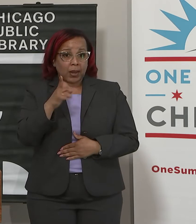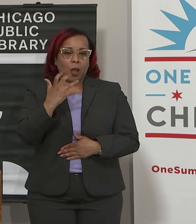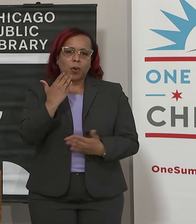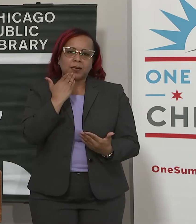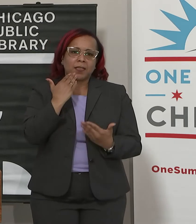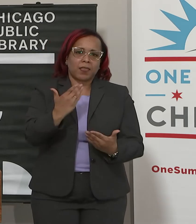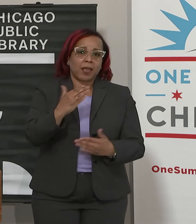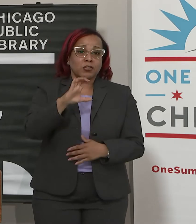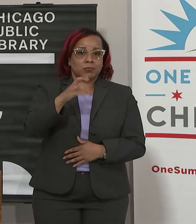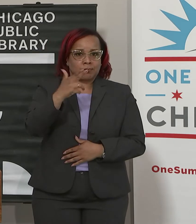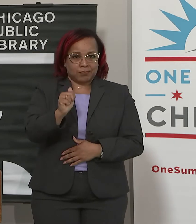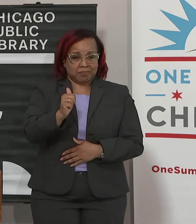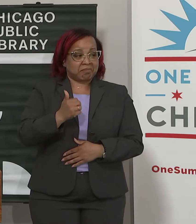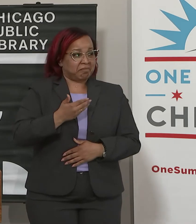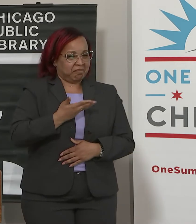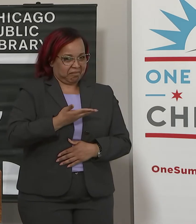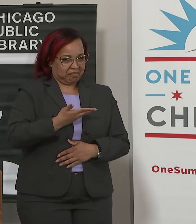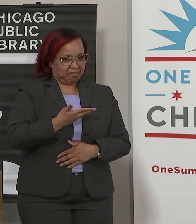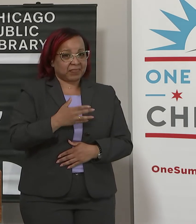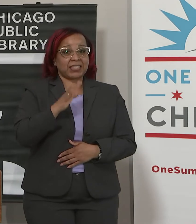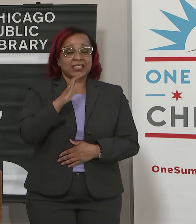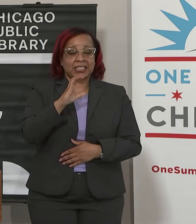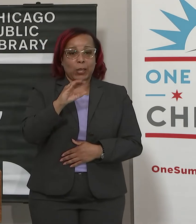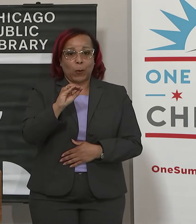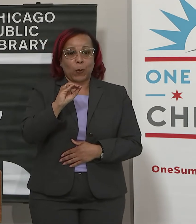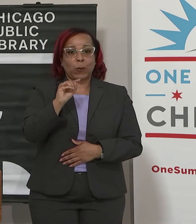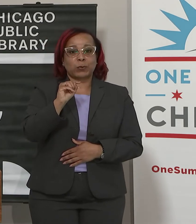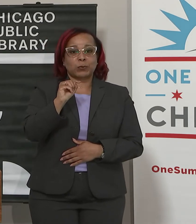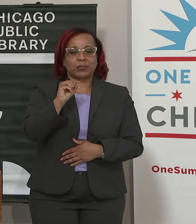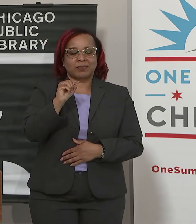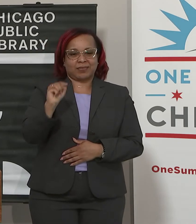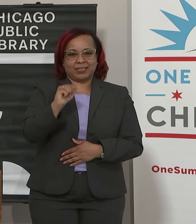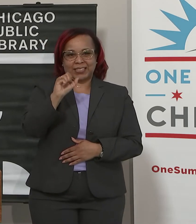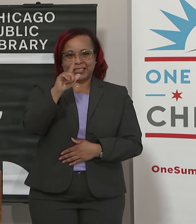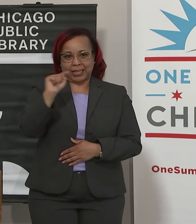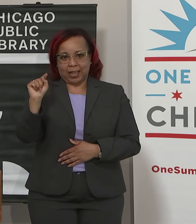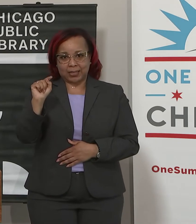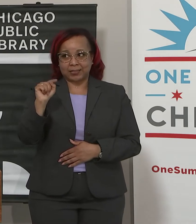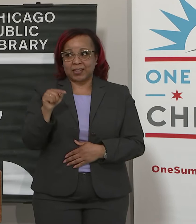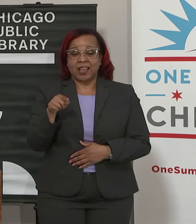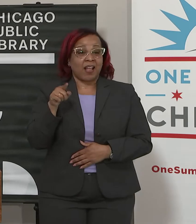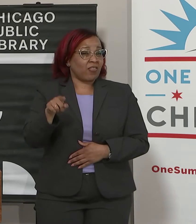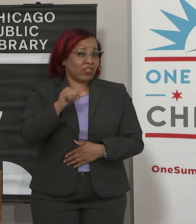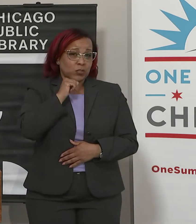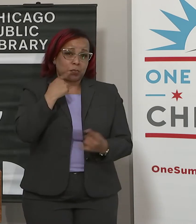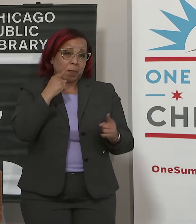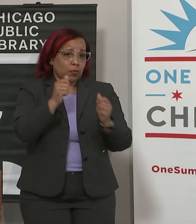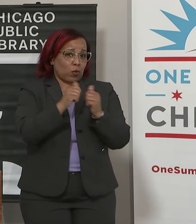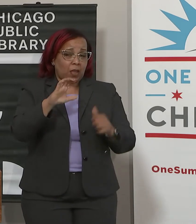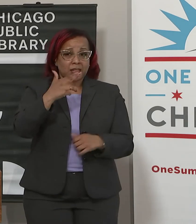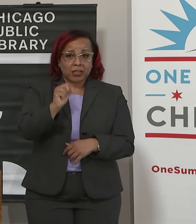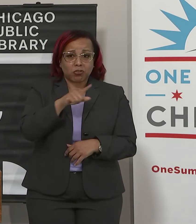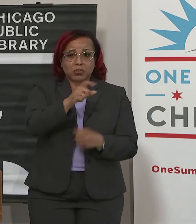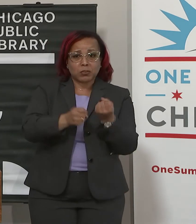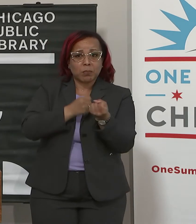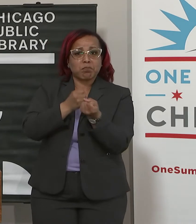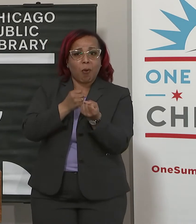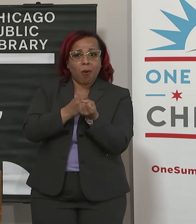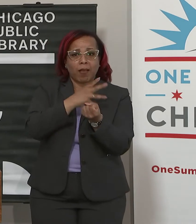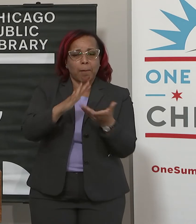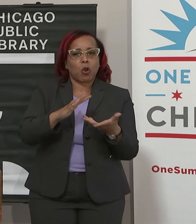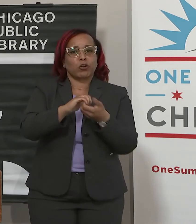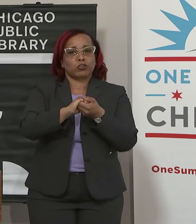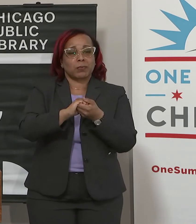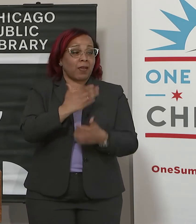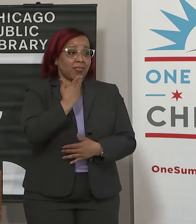like to thank Chicago Housing Authority CEO Tracey Scott. Tracey, this wouldn't be possible without CHA's support and